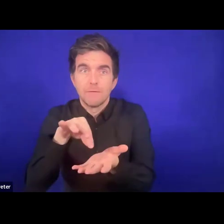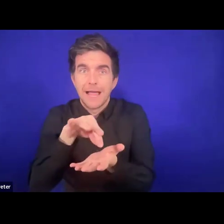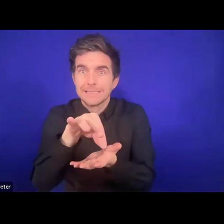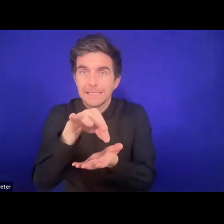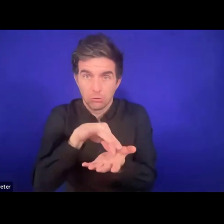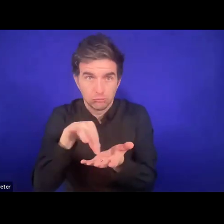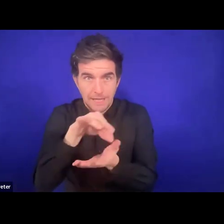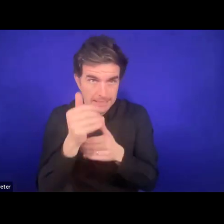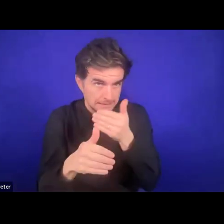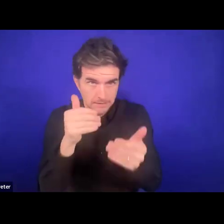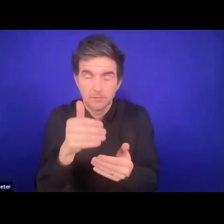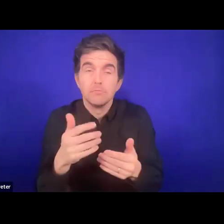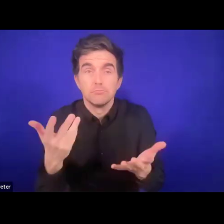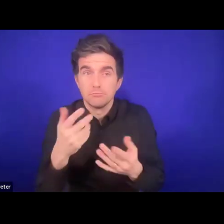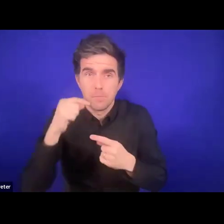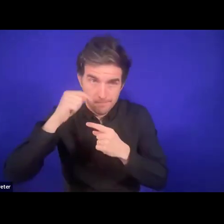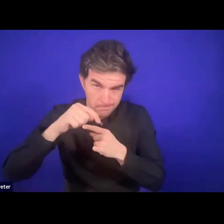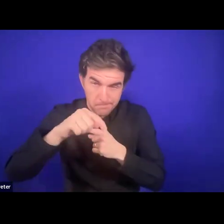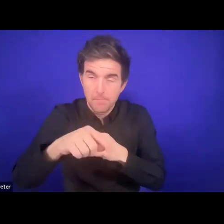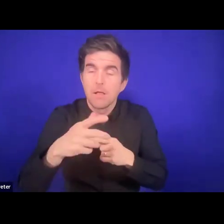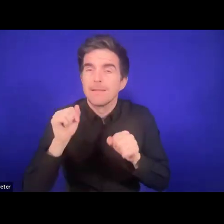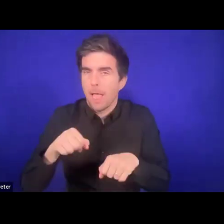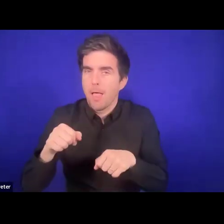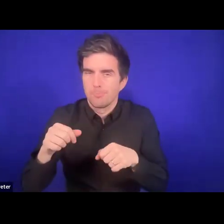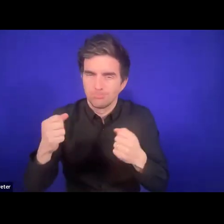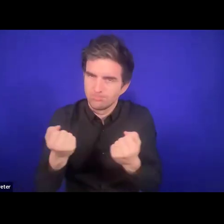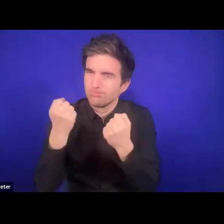especially those heading households, children,